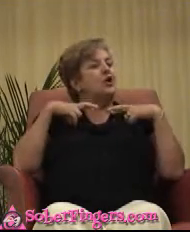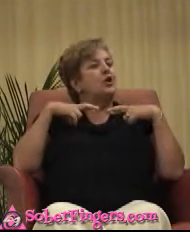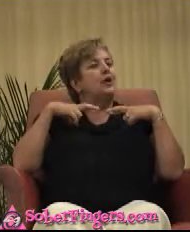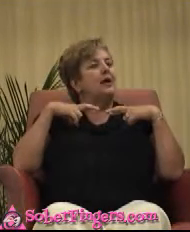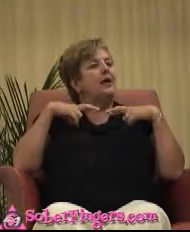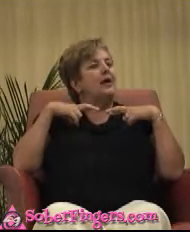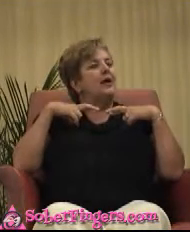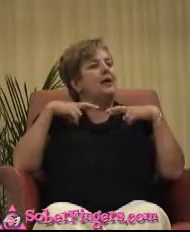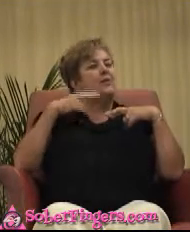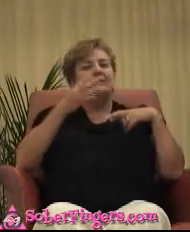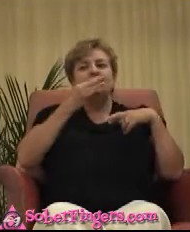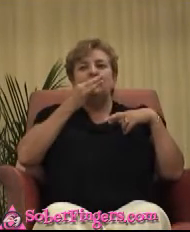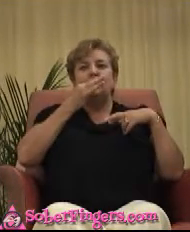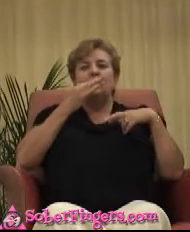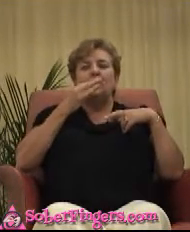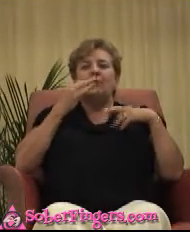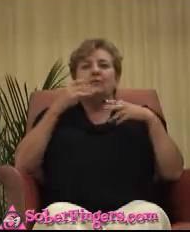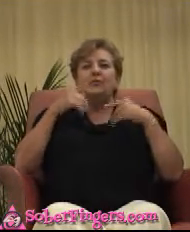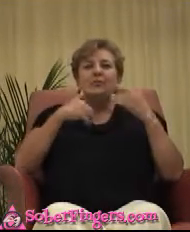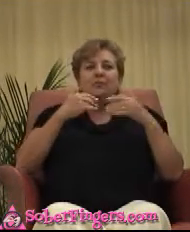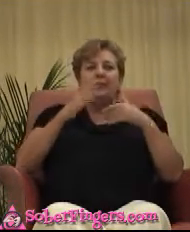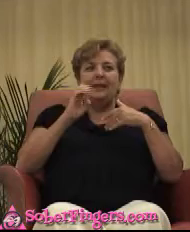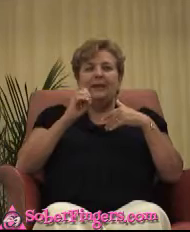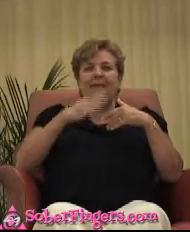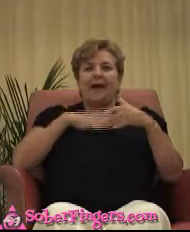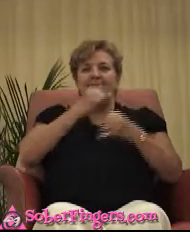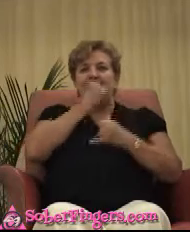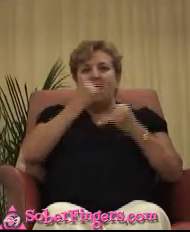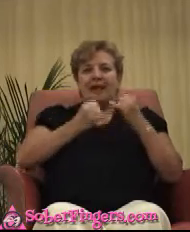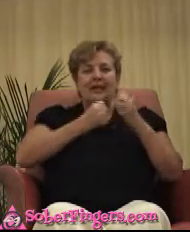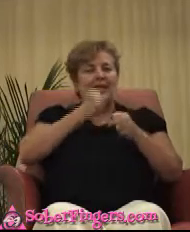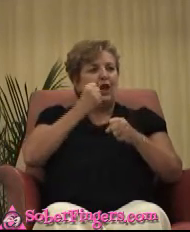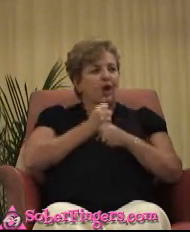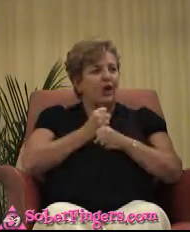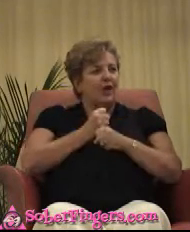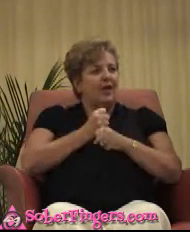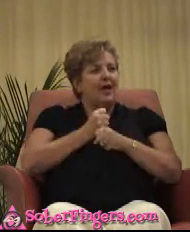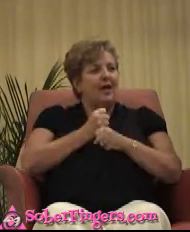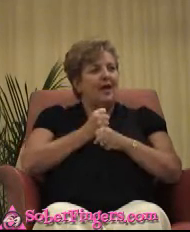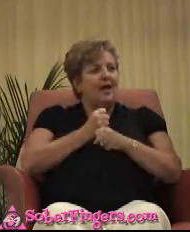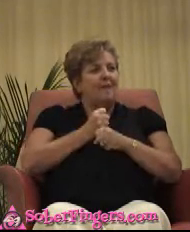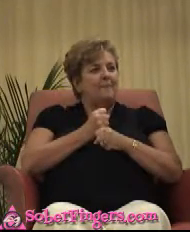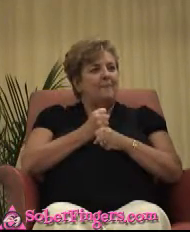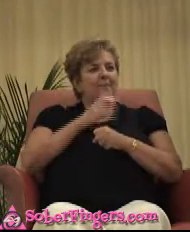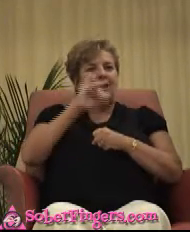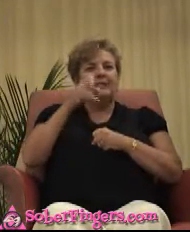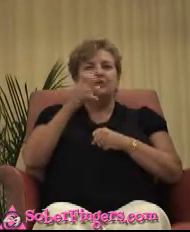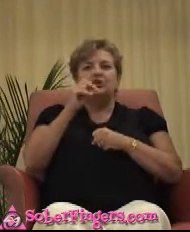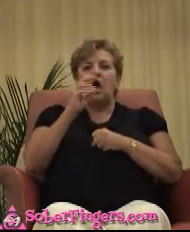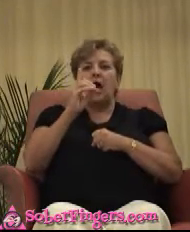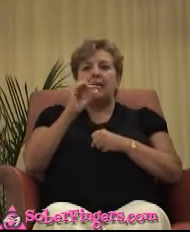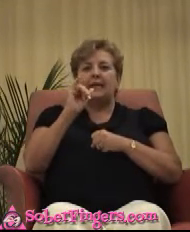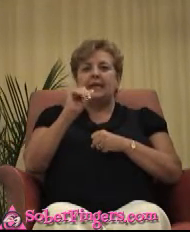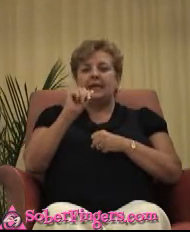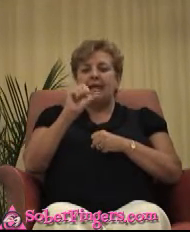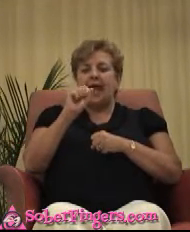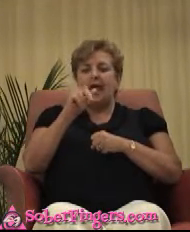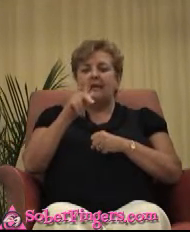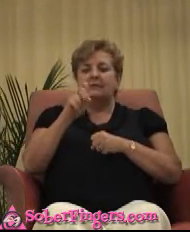The miracles in this thing just keep going on. And I get a phone call. John Dasberg said, coming up on your final year, I think